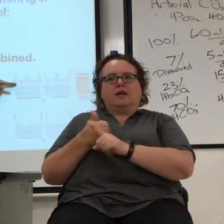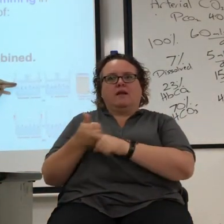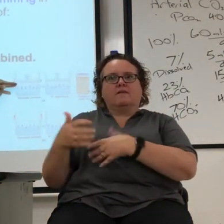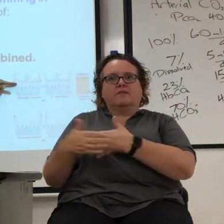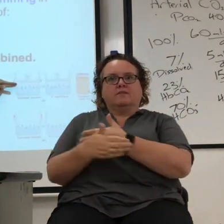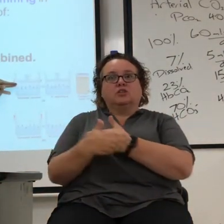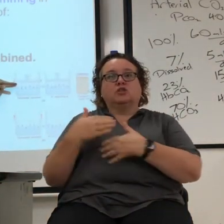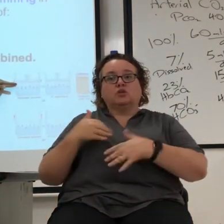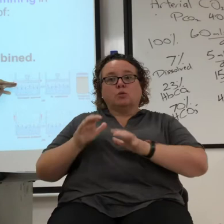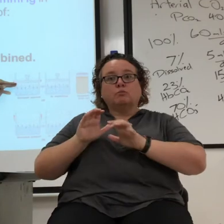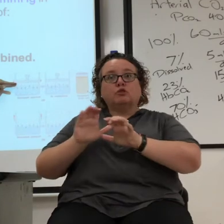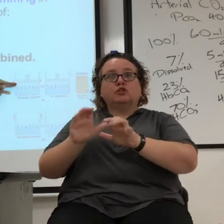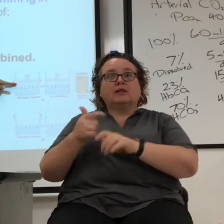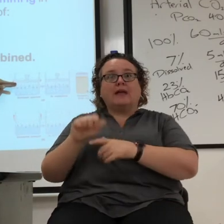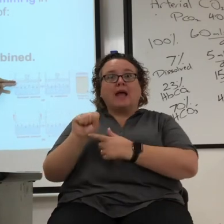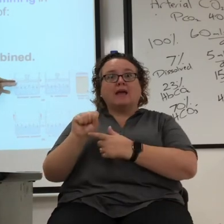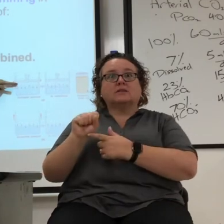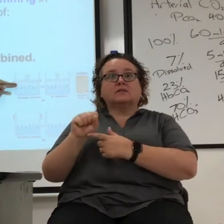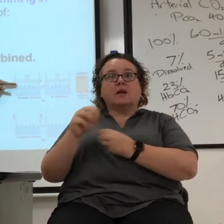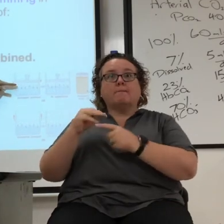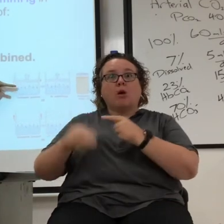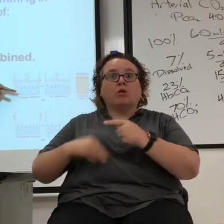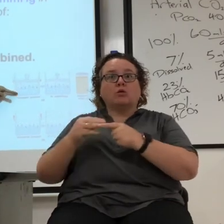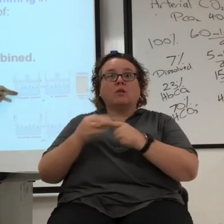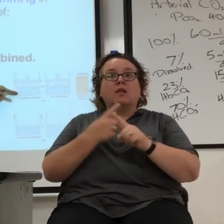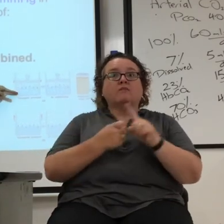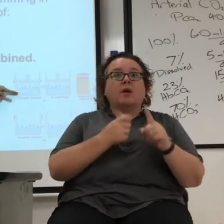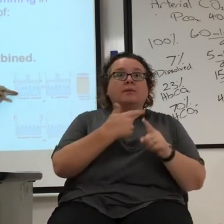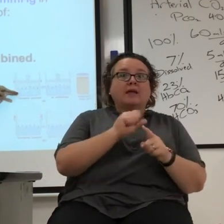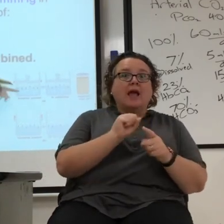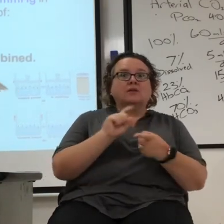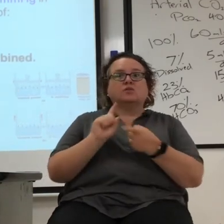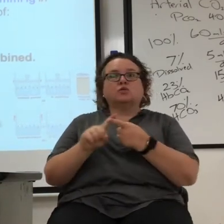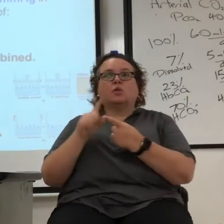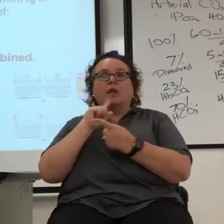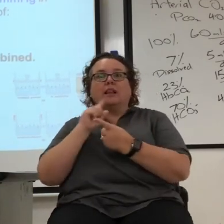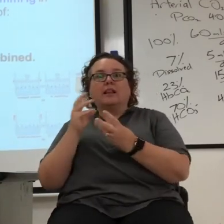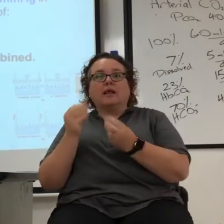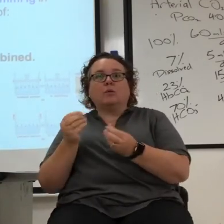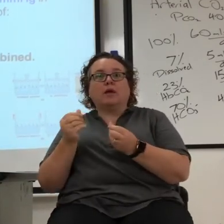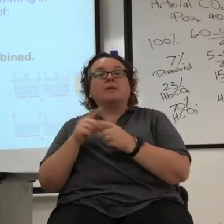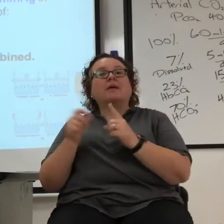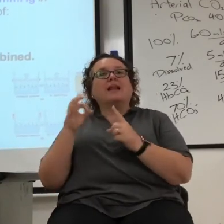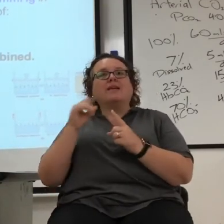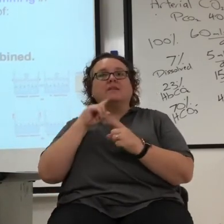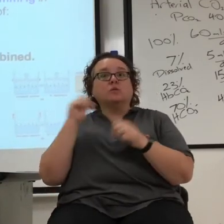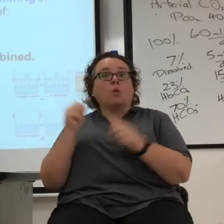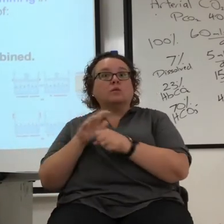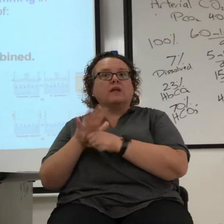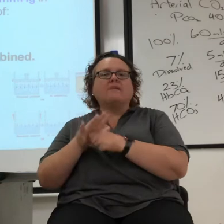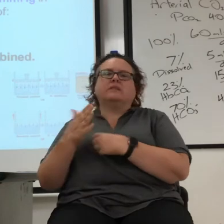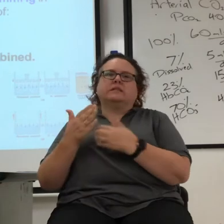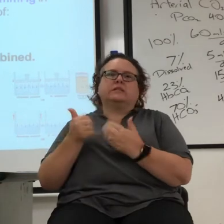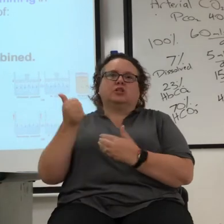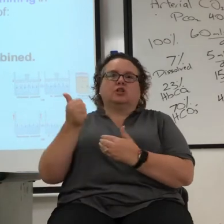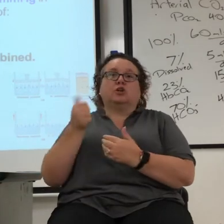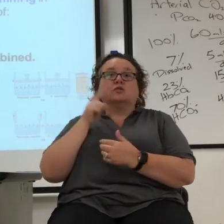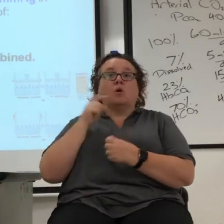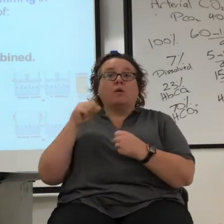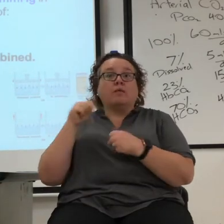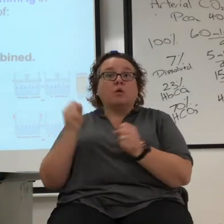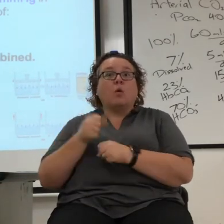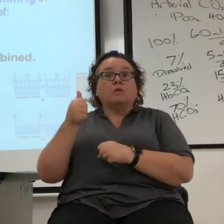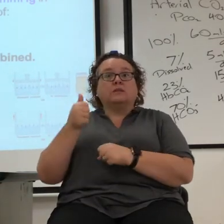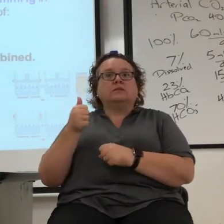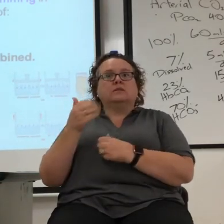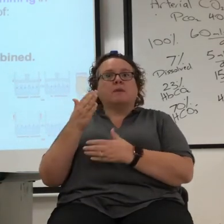gas molecules from a gas phase to a liquid phase. But if it's cold enough, it's much easier. So in the coldest parts of the world,